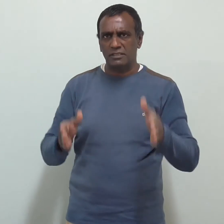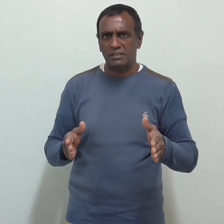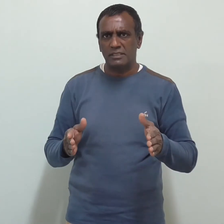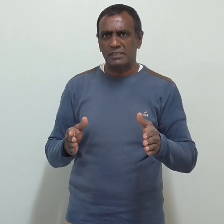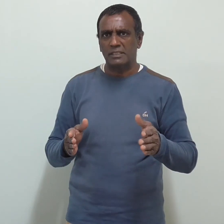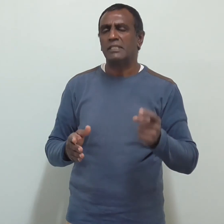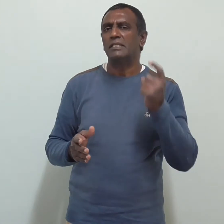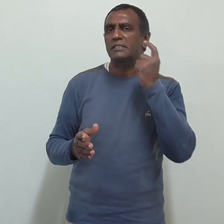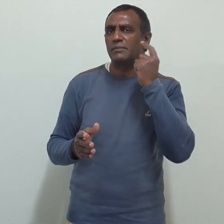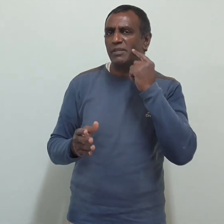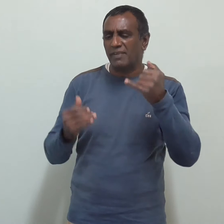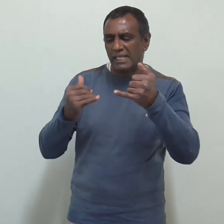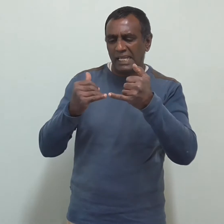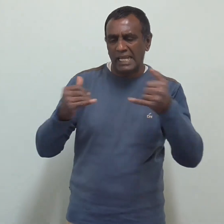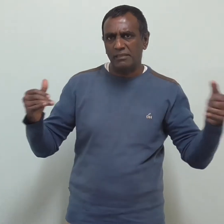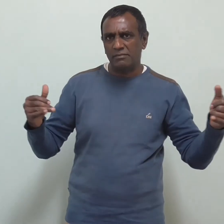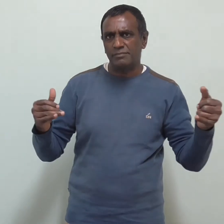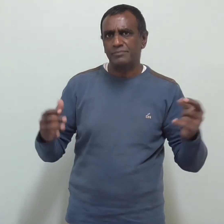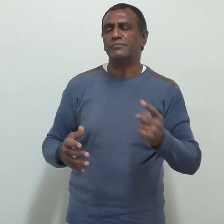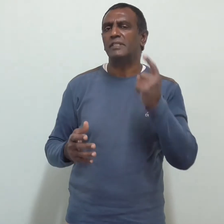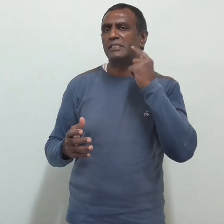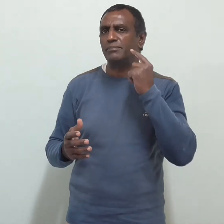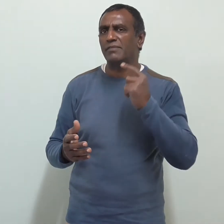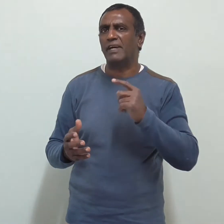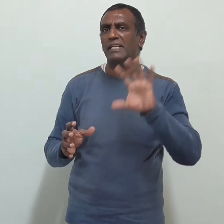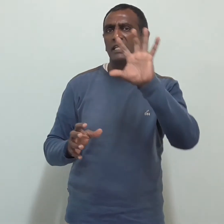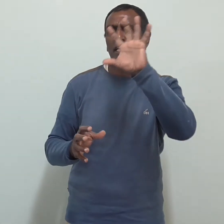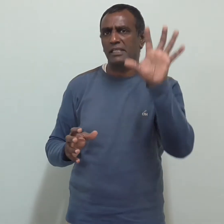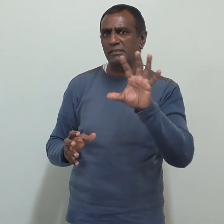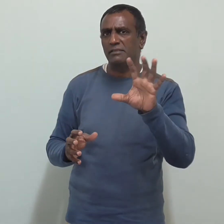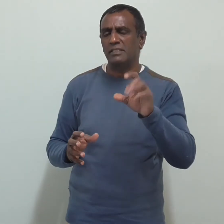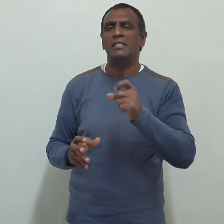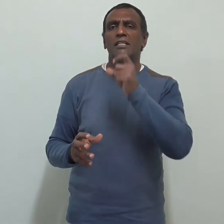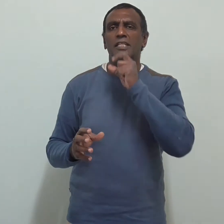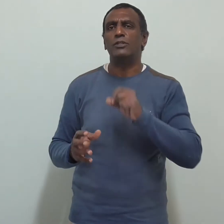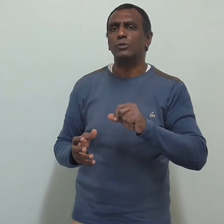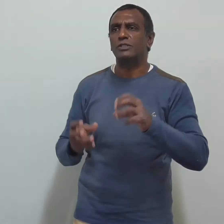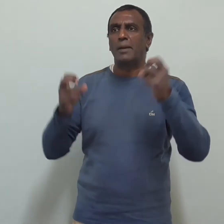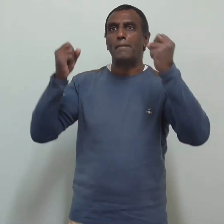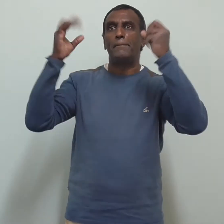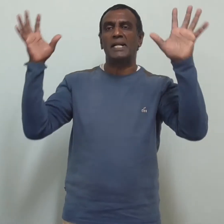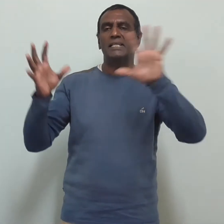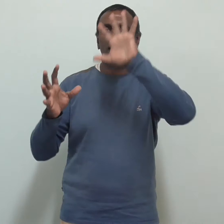artists simplified line, they simplified color, they used bright